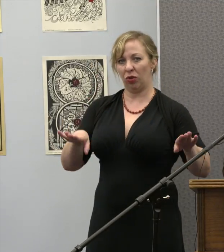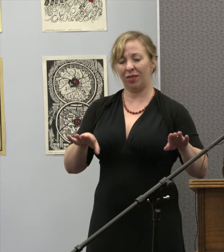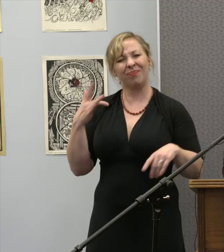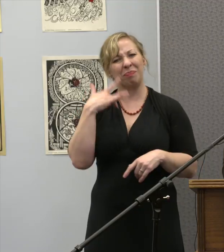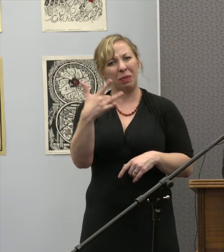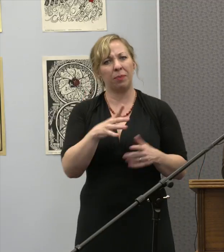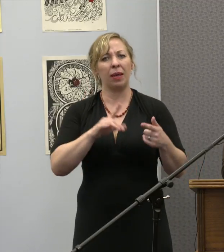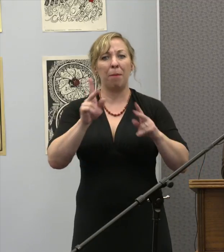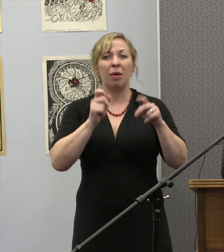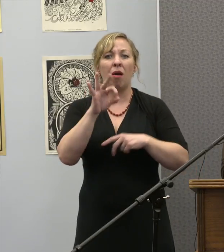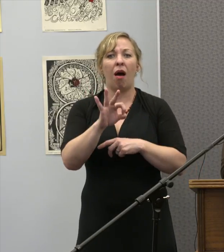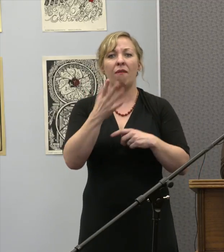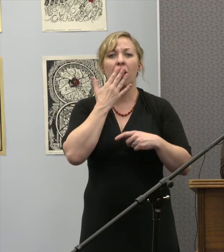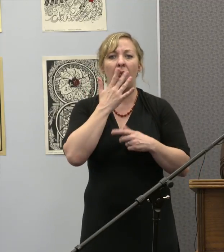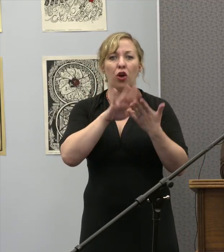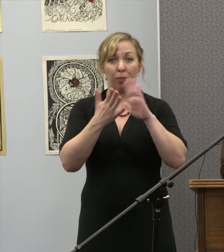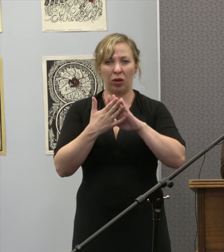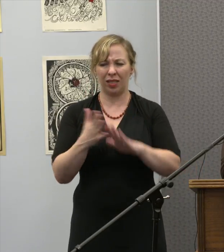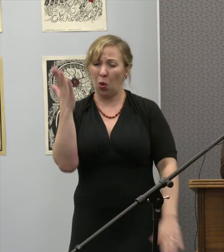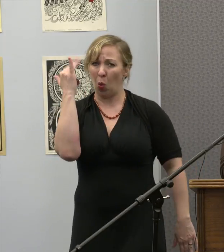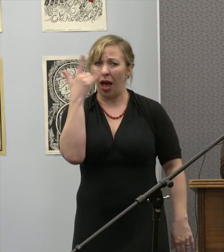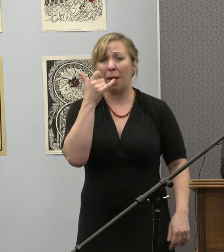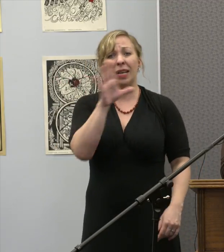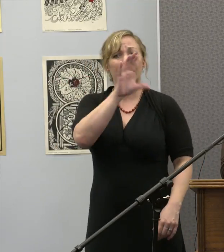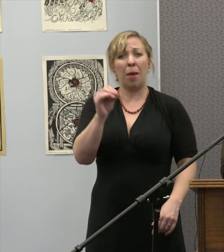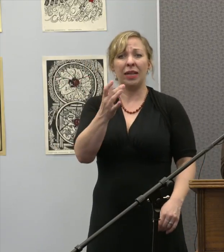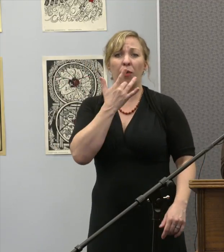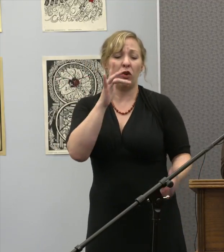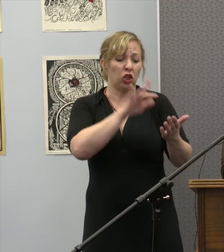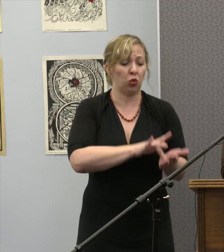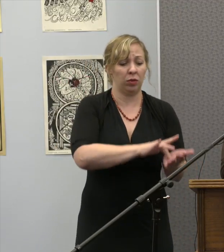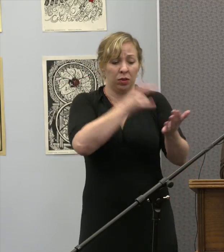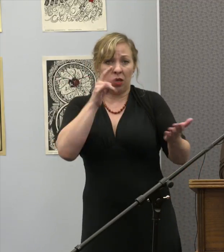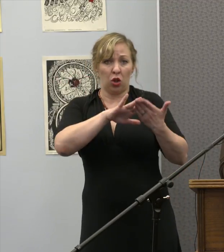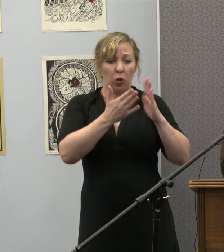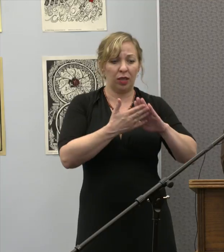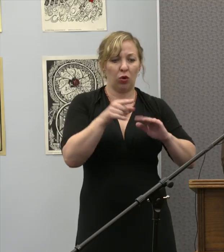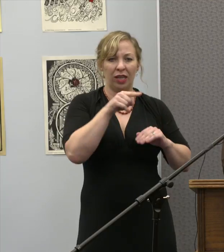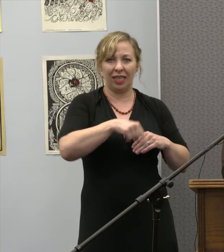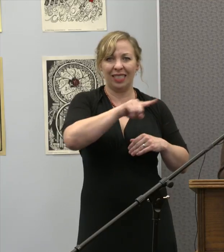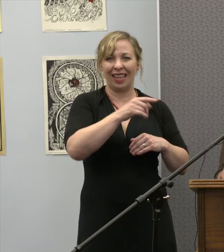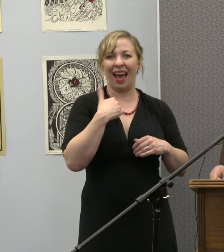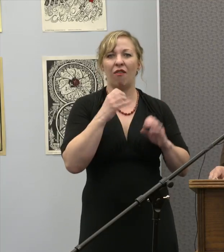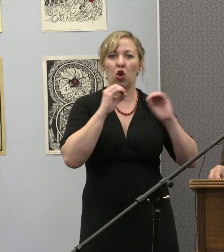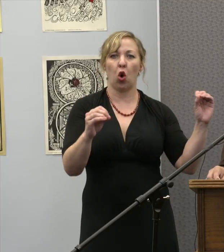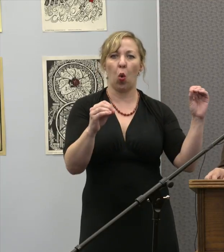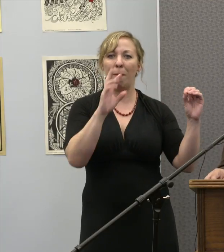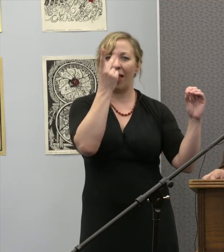or poor communities. And why is that? Because companies prefer to take advantage of communities with little or no political